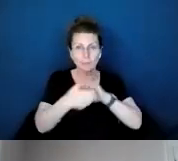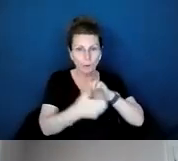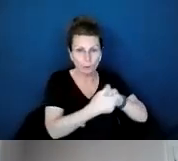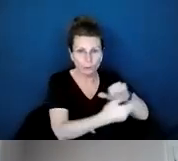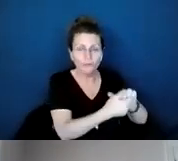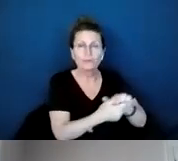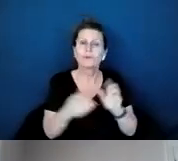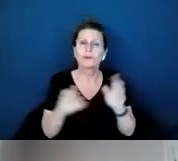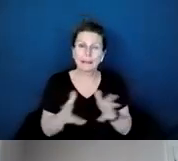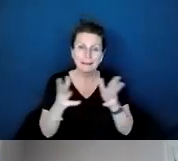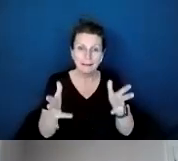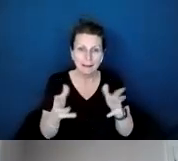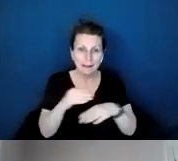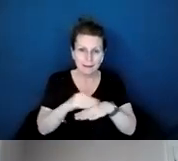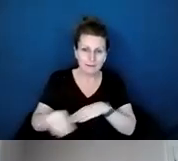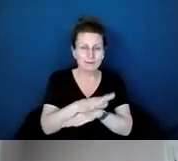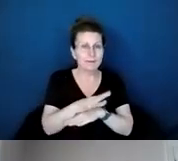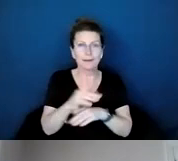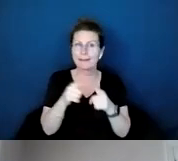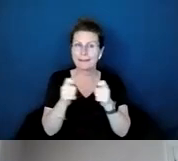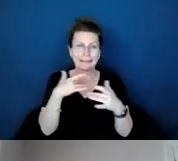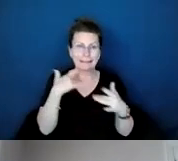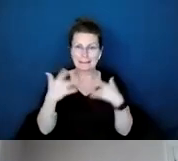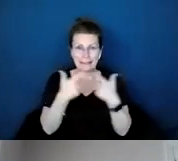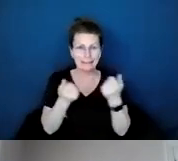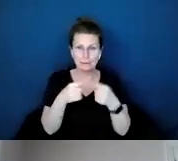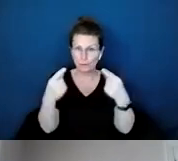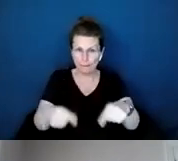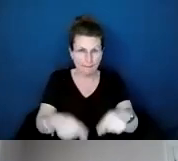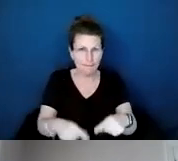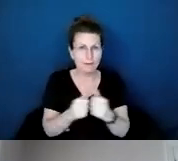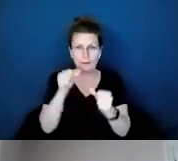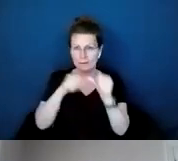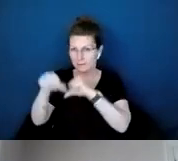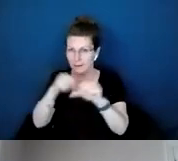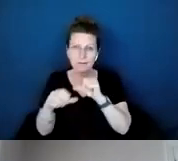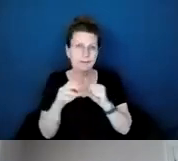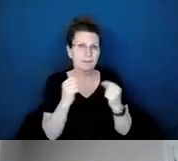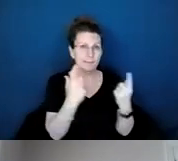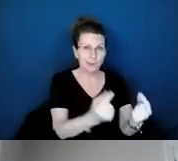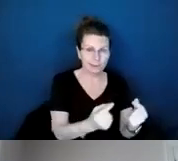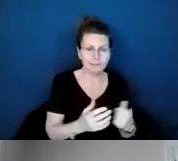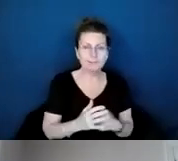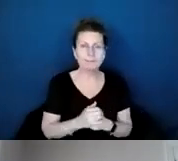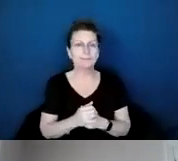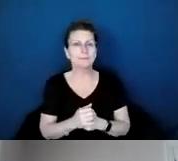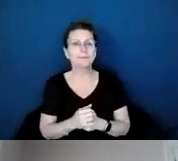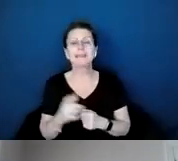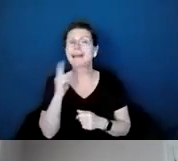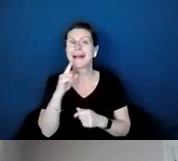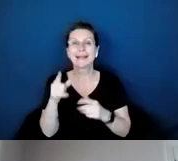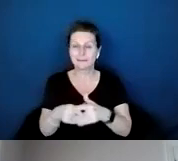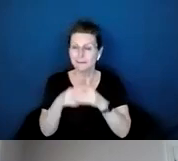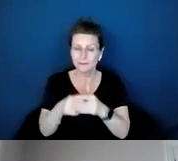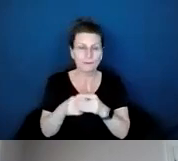enables sparks to fly at the interface of science and practice, and it ignites new questions,